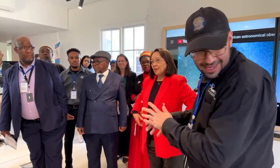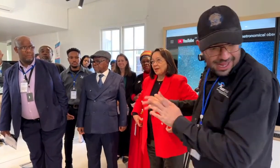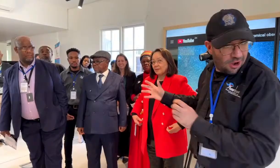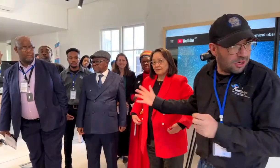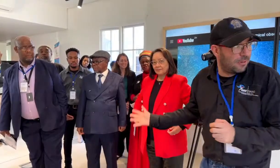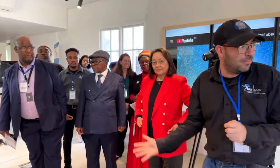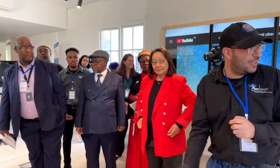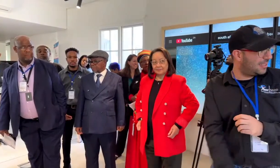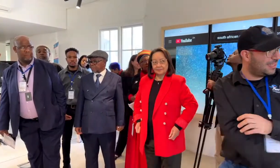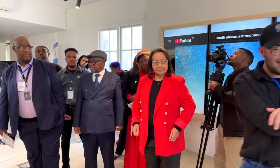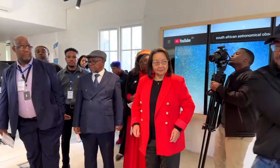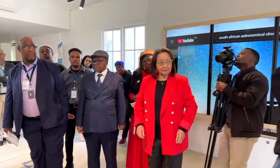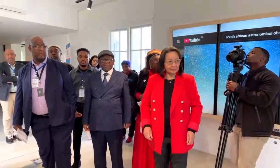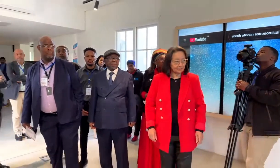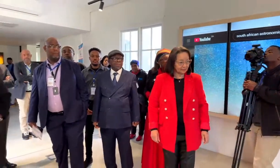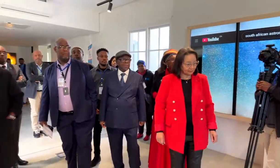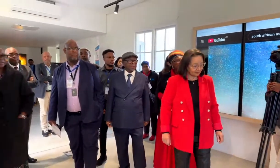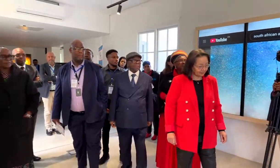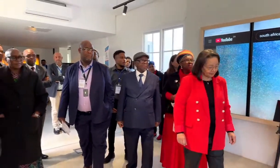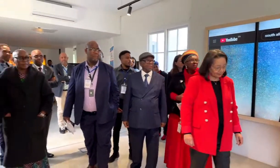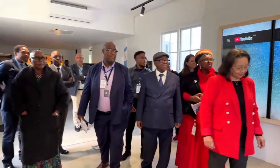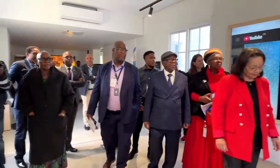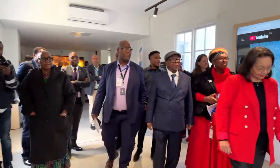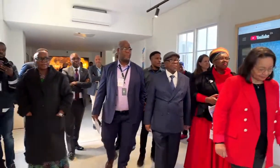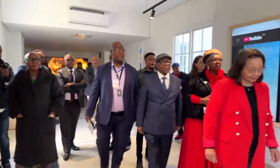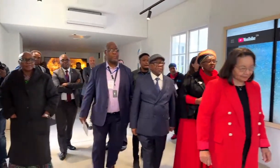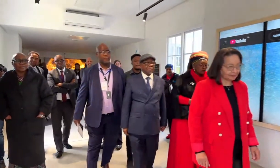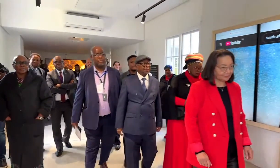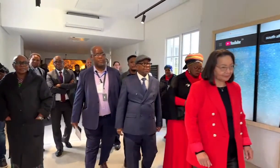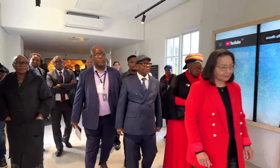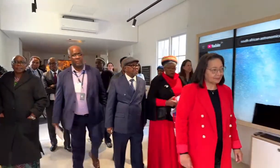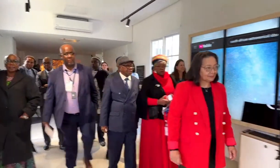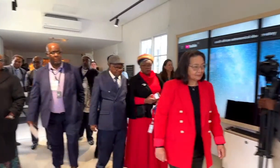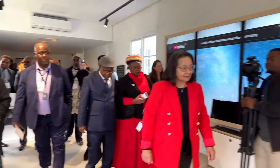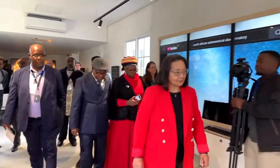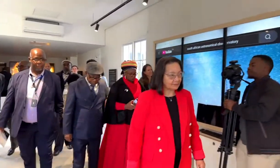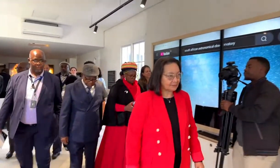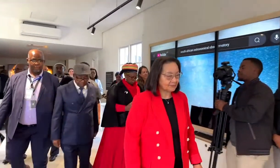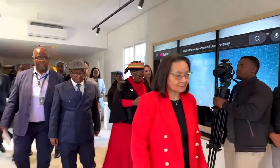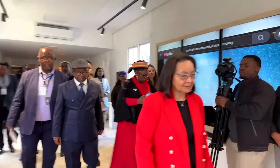picture. Honorable Ministers, let me take you down to our salt corner.